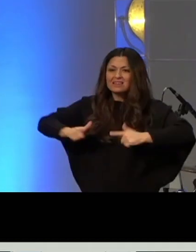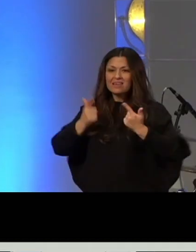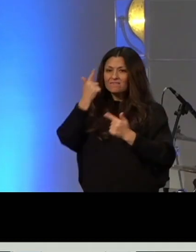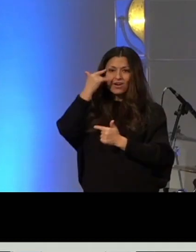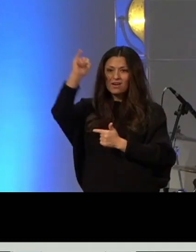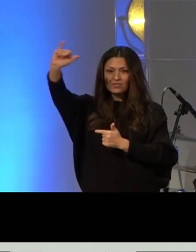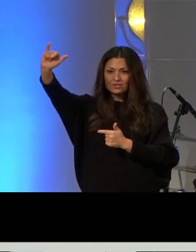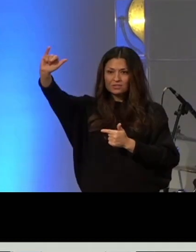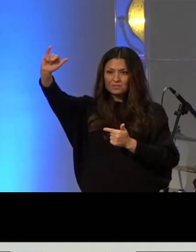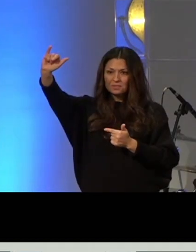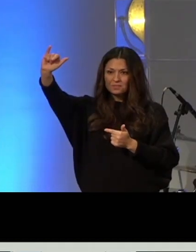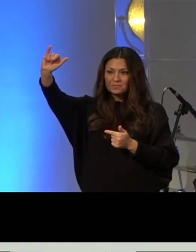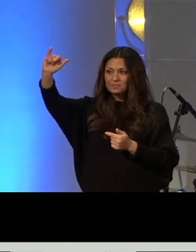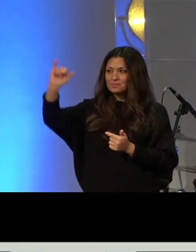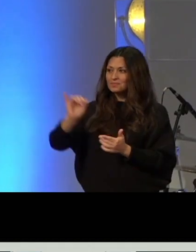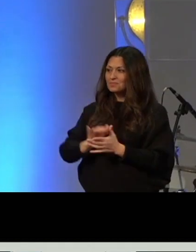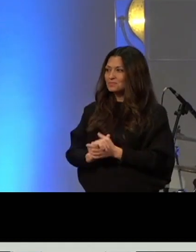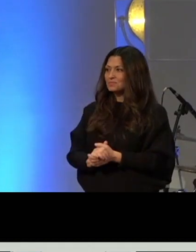forever.